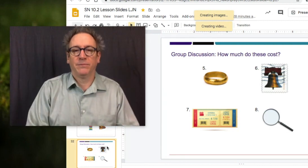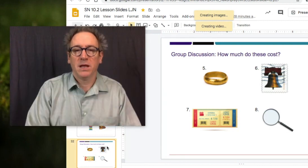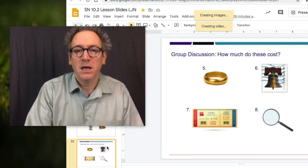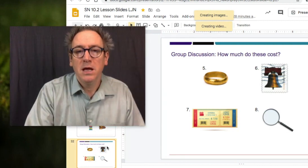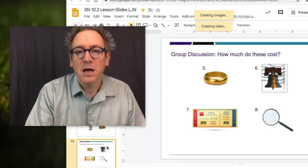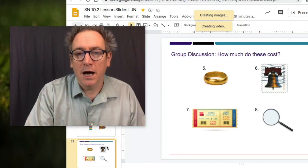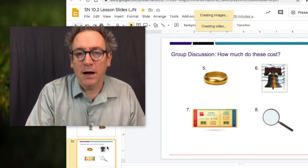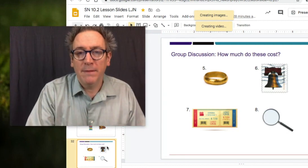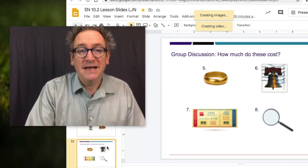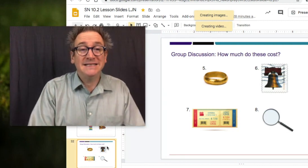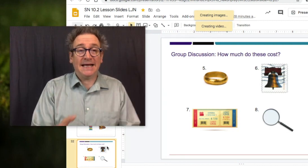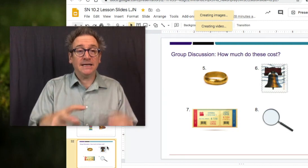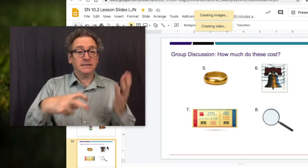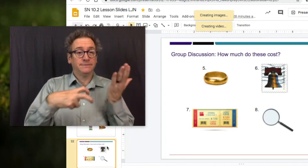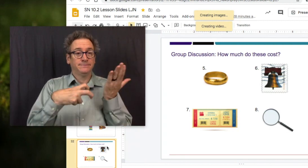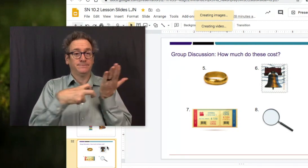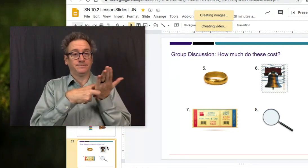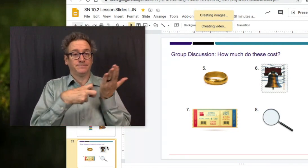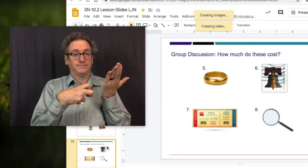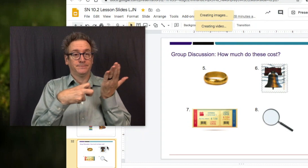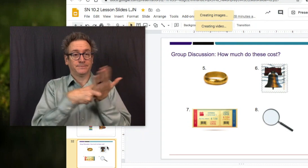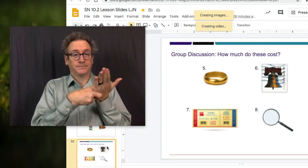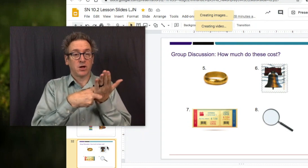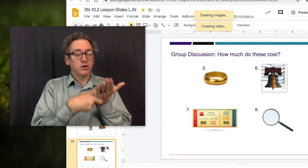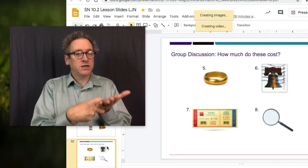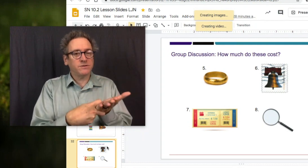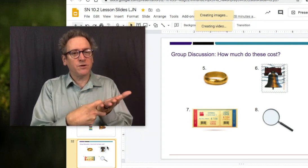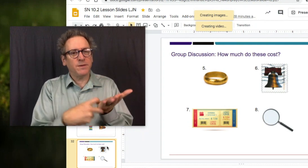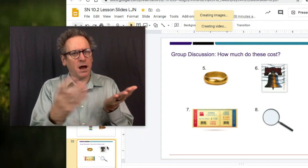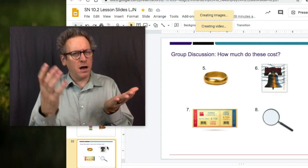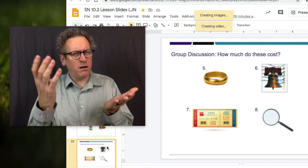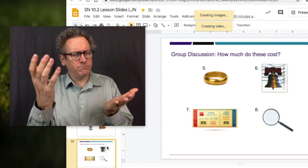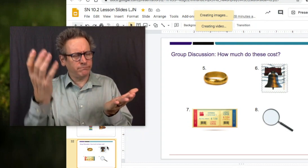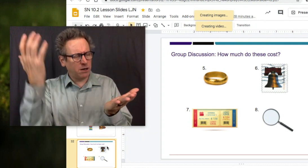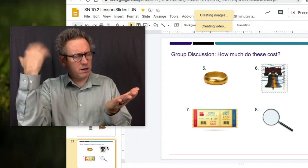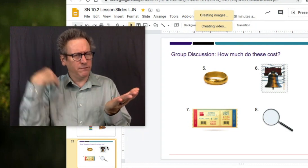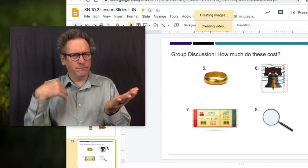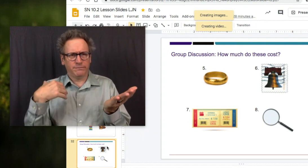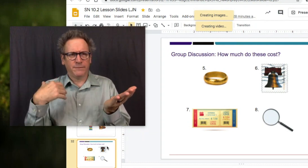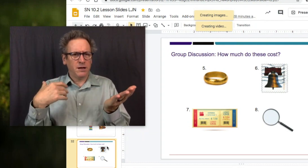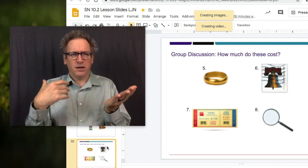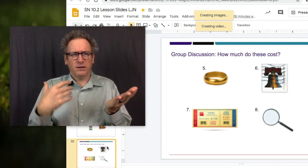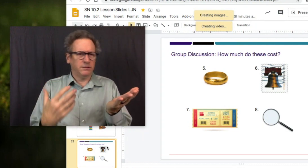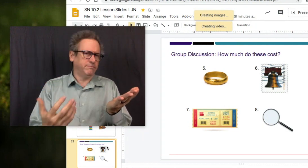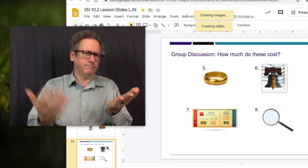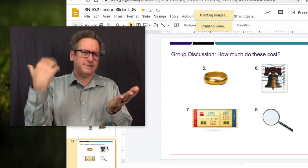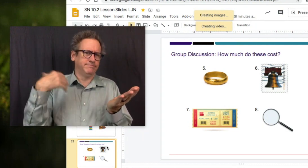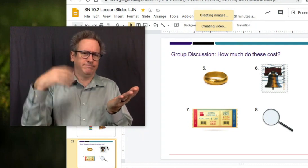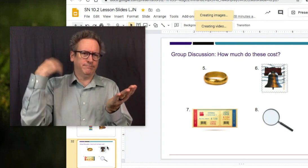put it. Ticket. It comes from